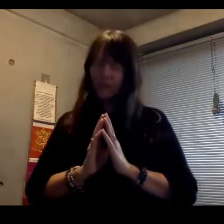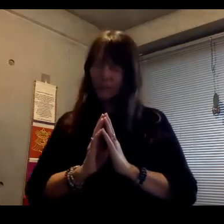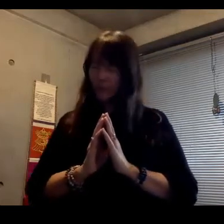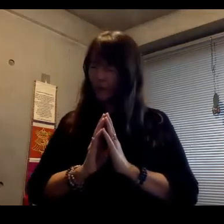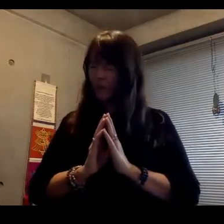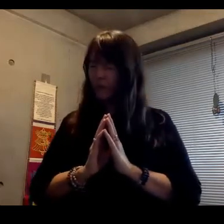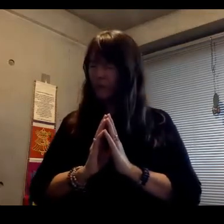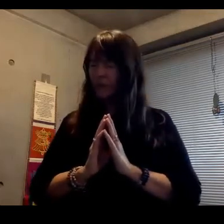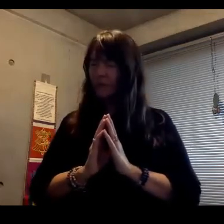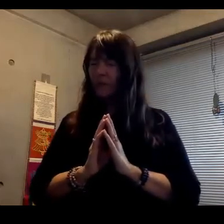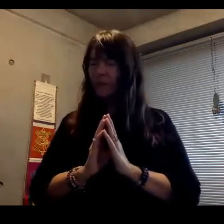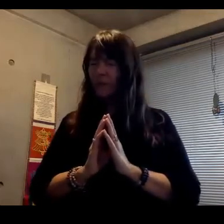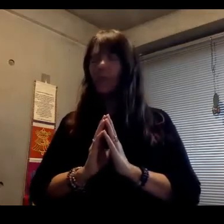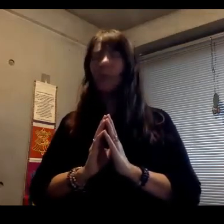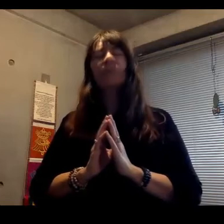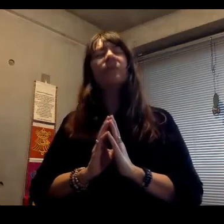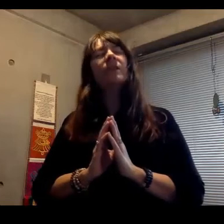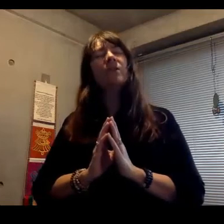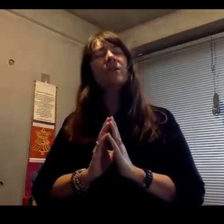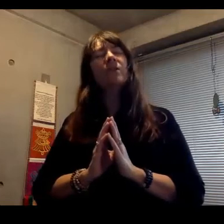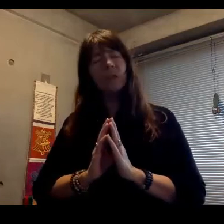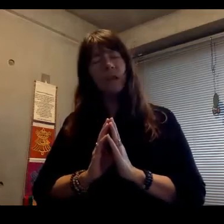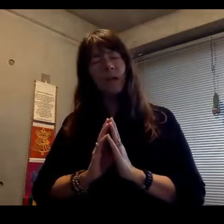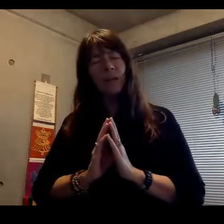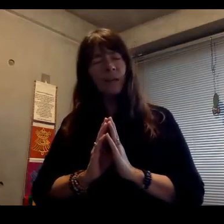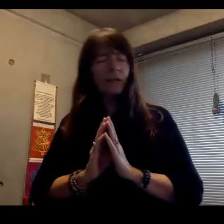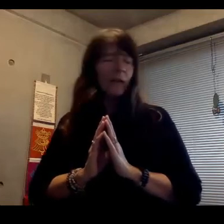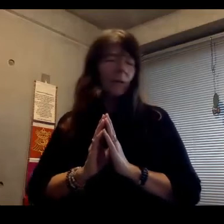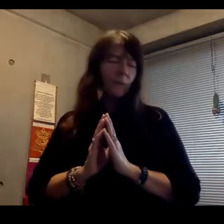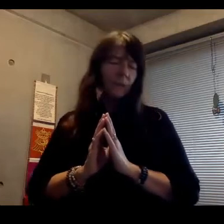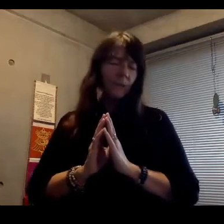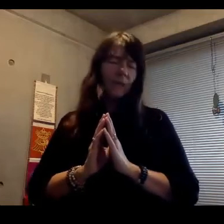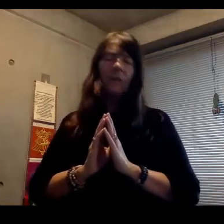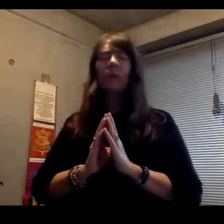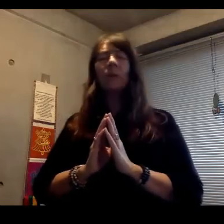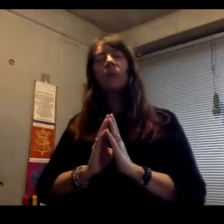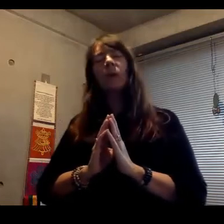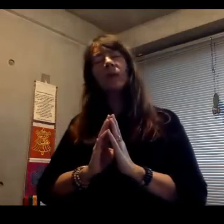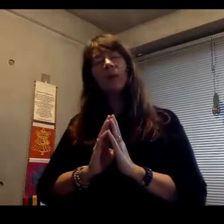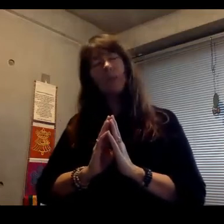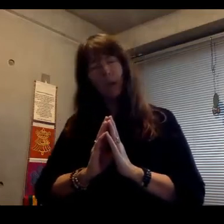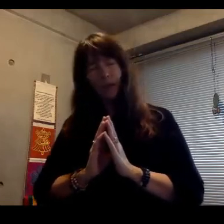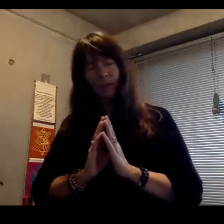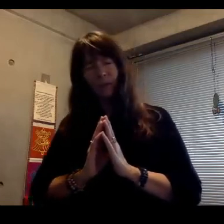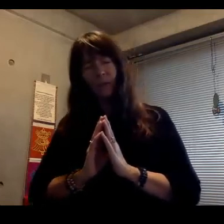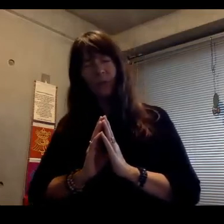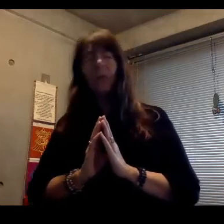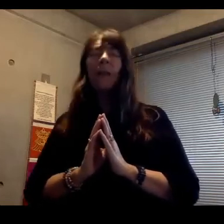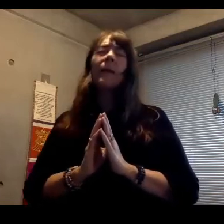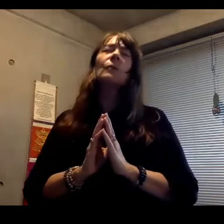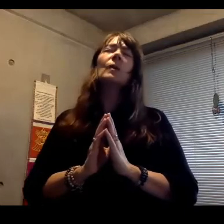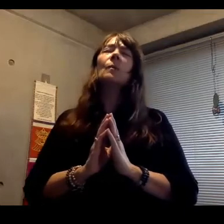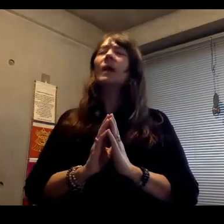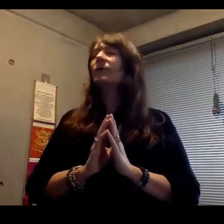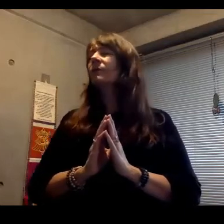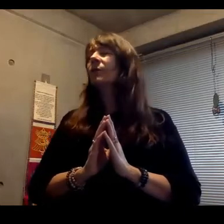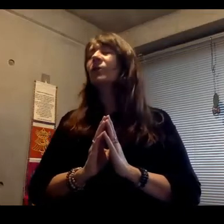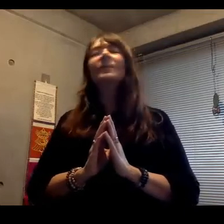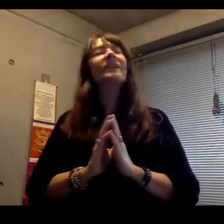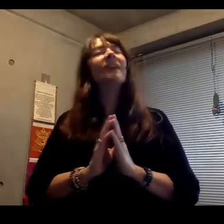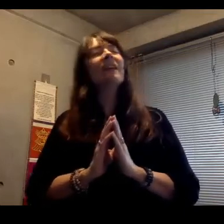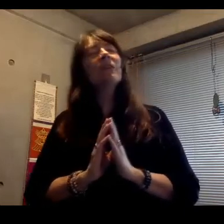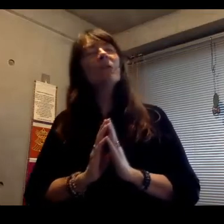your experience. okay. You're not finished with your time yet, but it might not be a real priority for you. A real priority